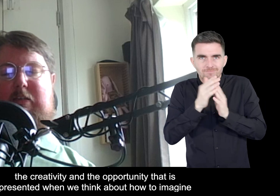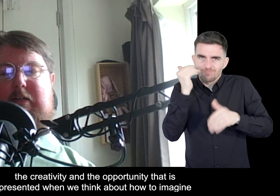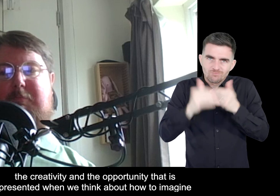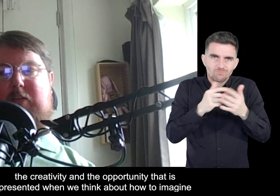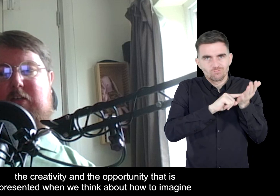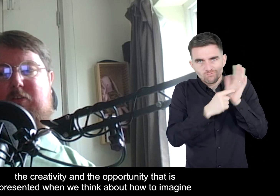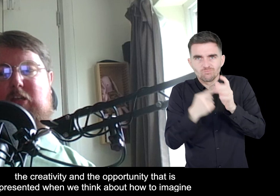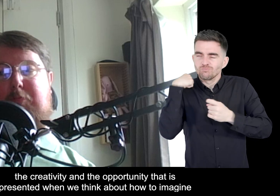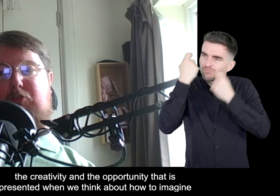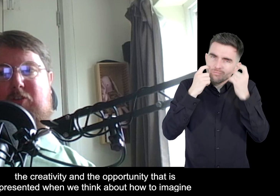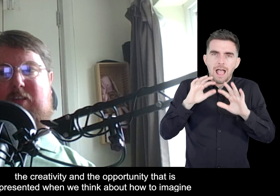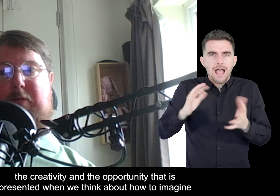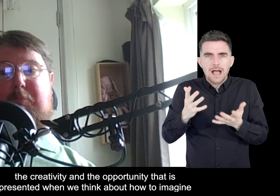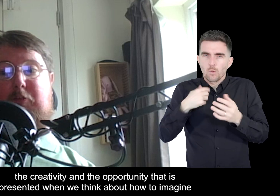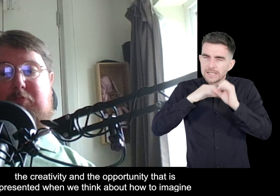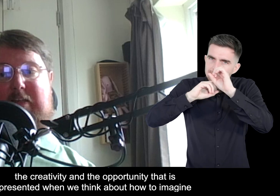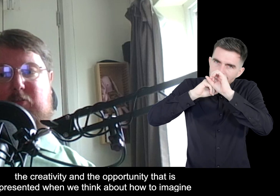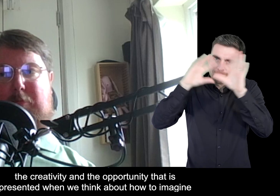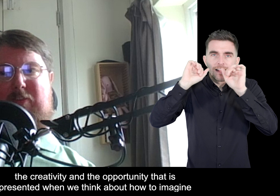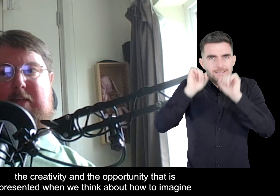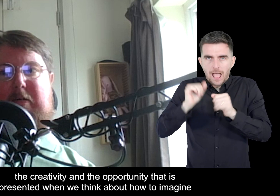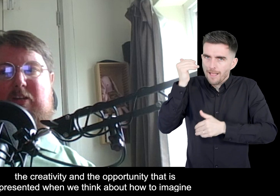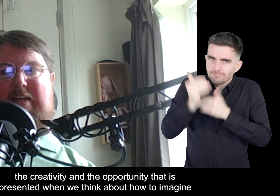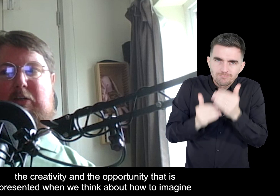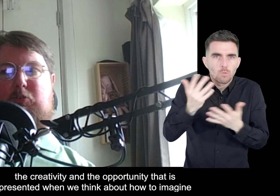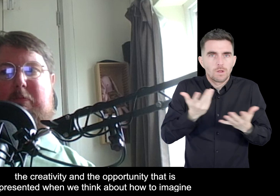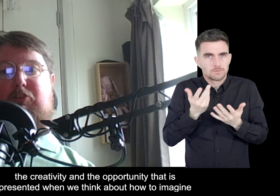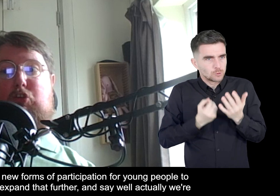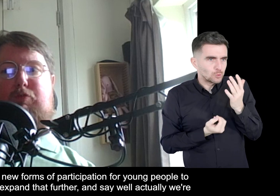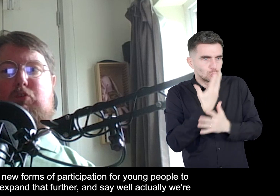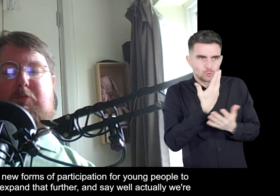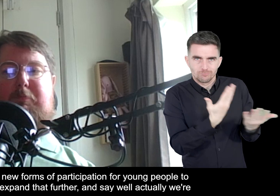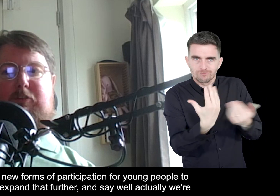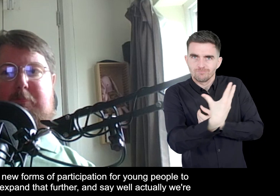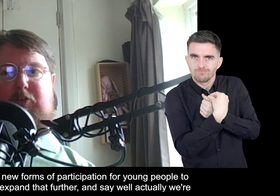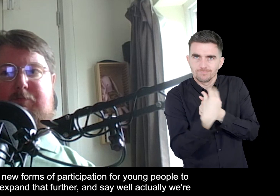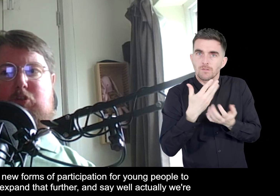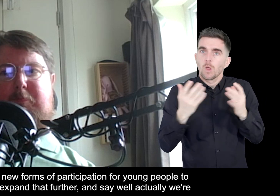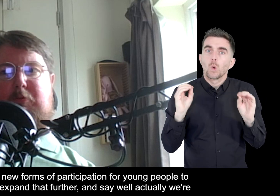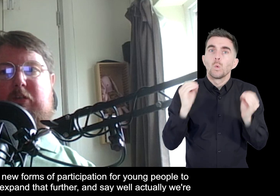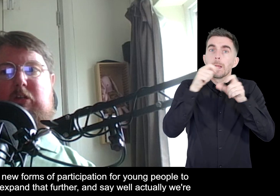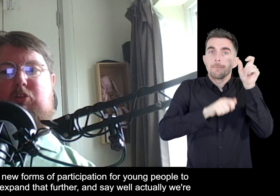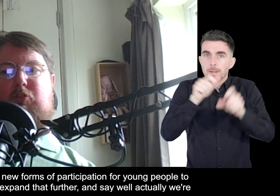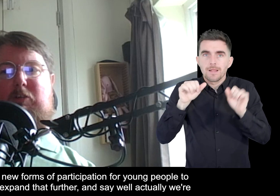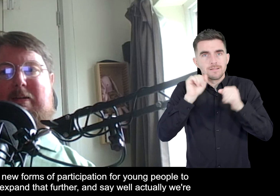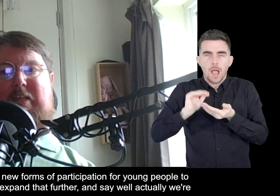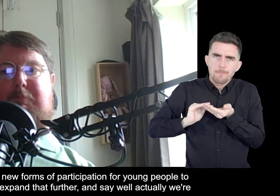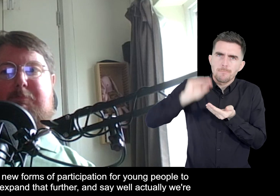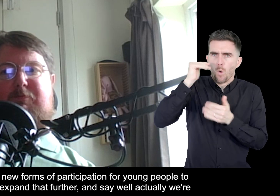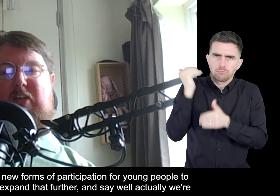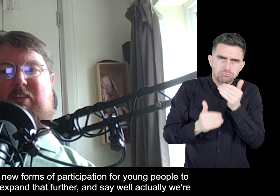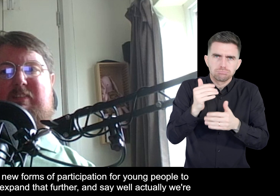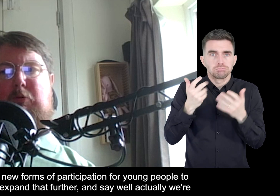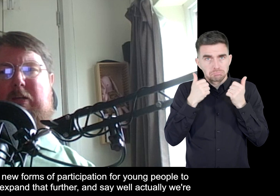and the opportunities that is presented when we think about how to imagine new forms of participation for young people, to expand